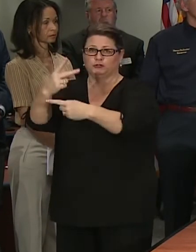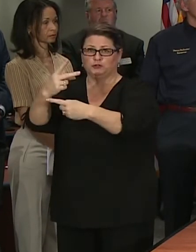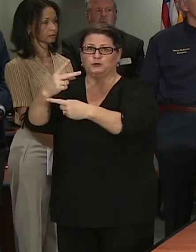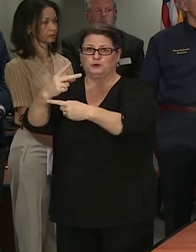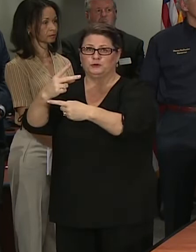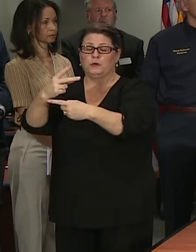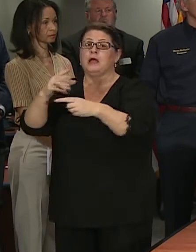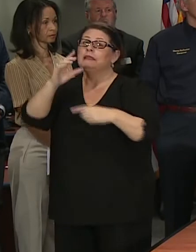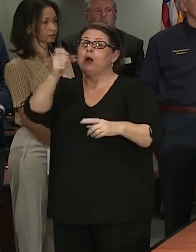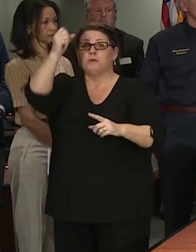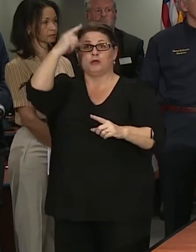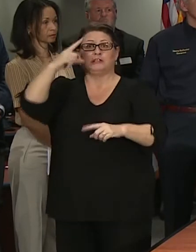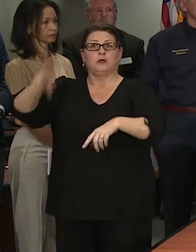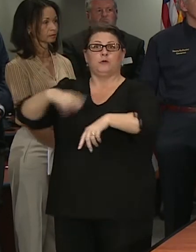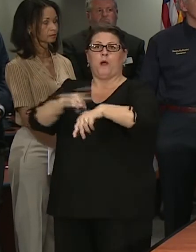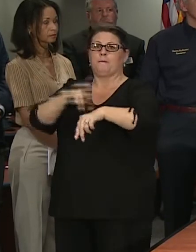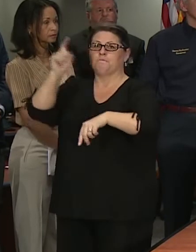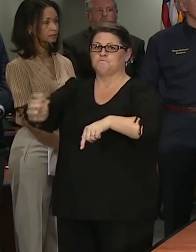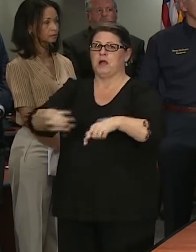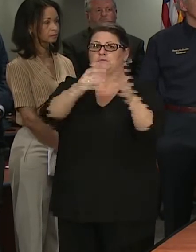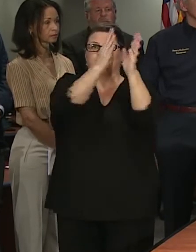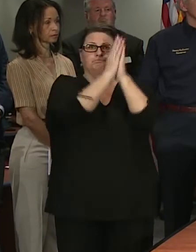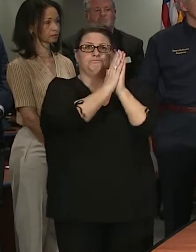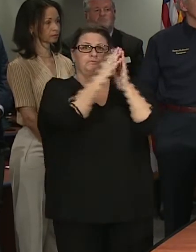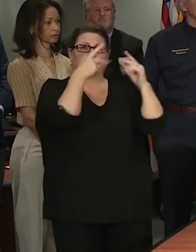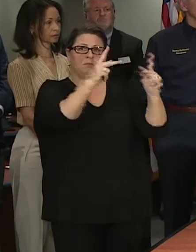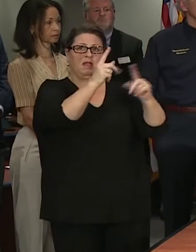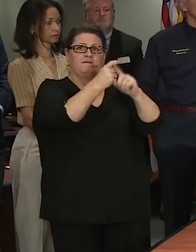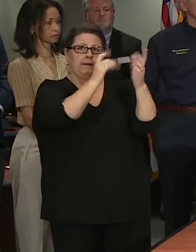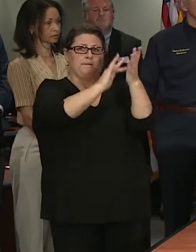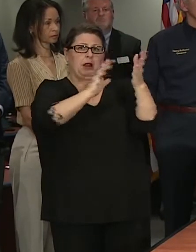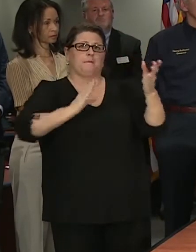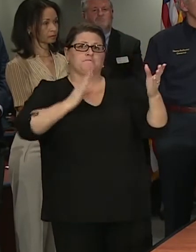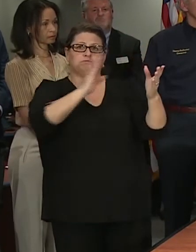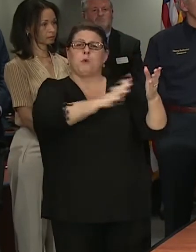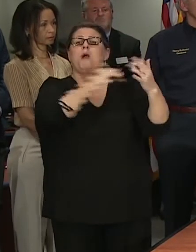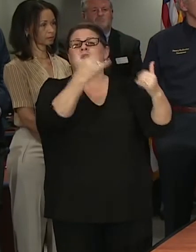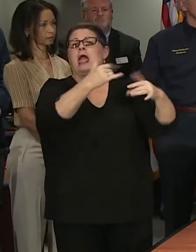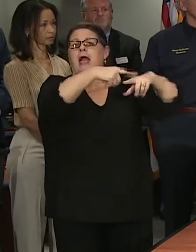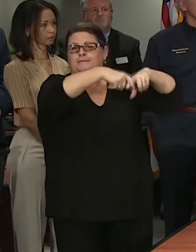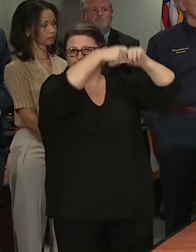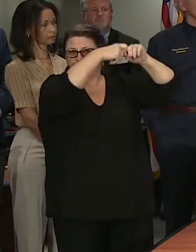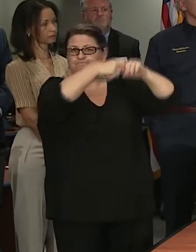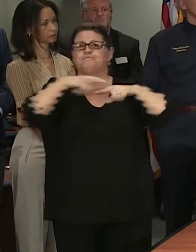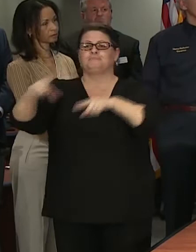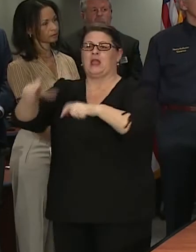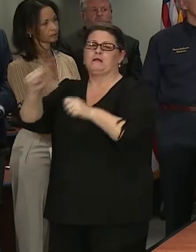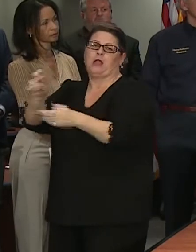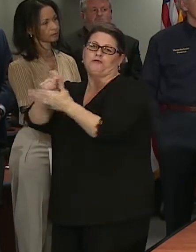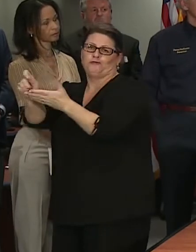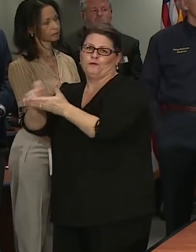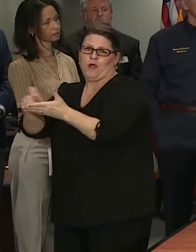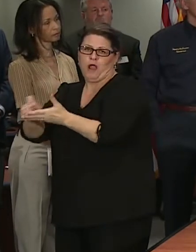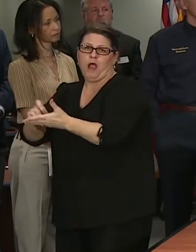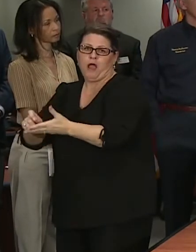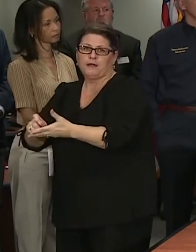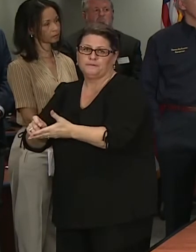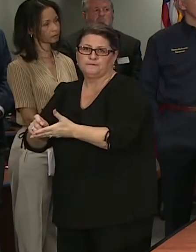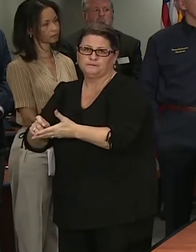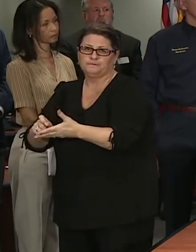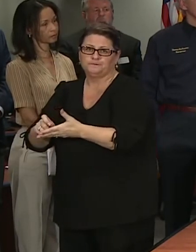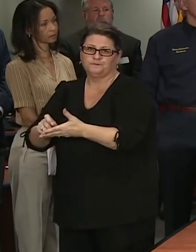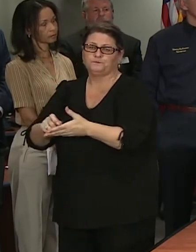board. It has allowed hospice providers to conduct telemedicine examinations in lieu of traditionally